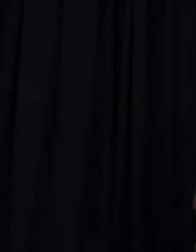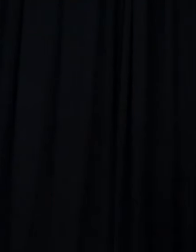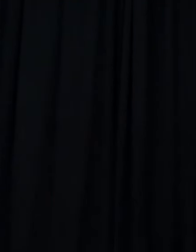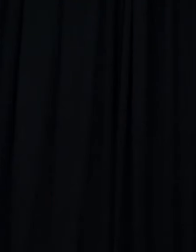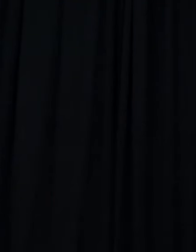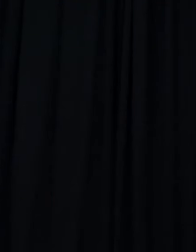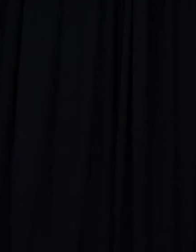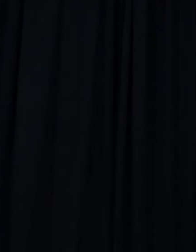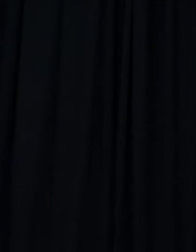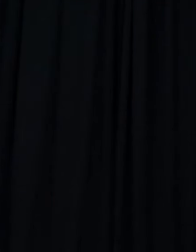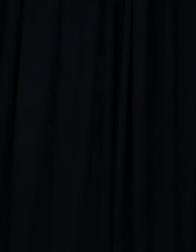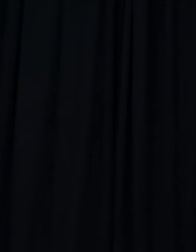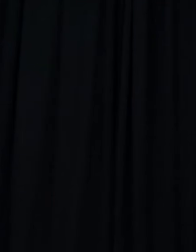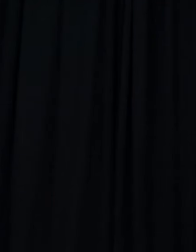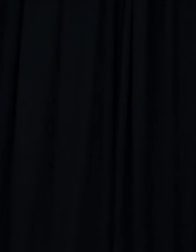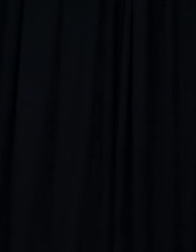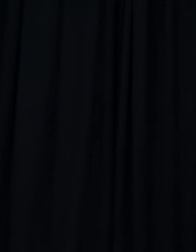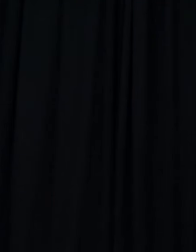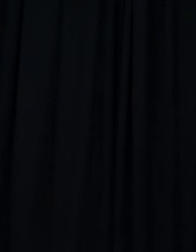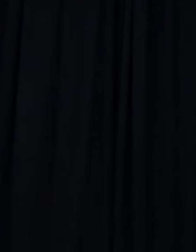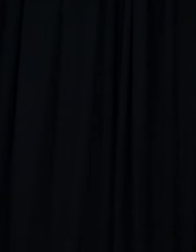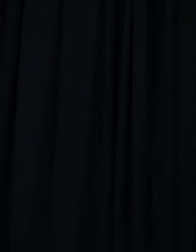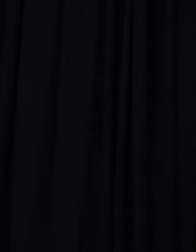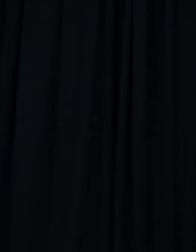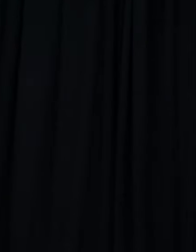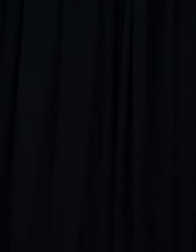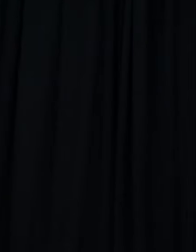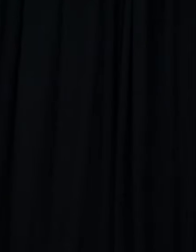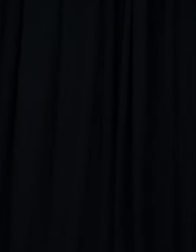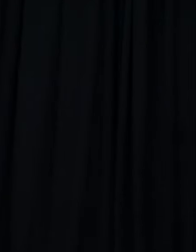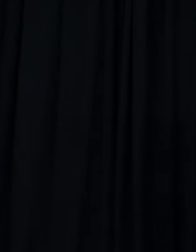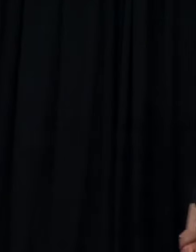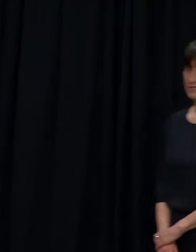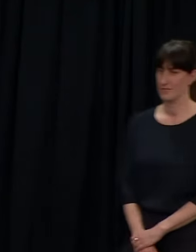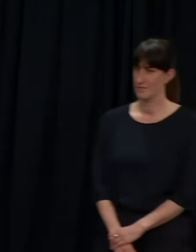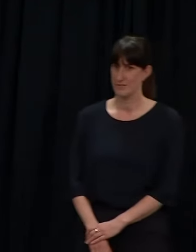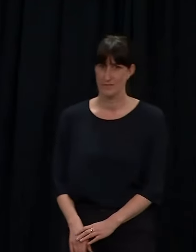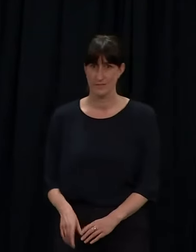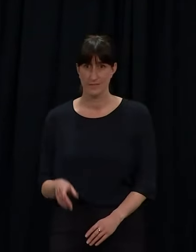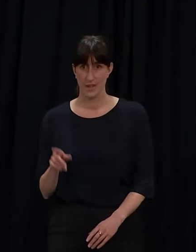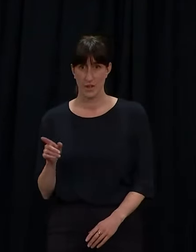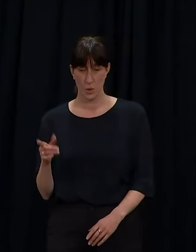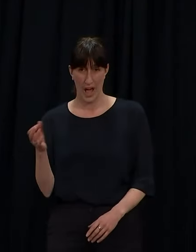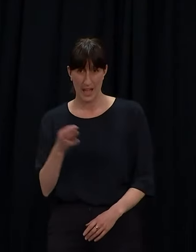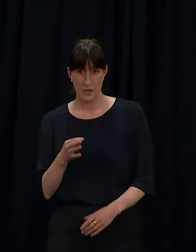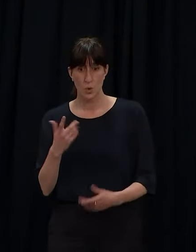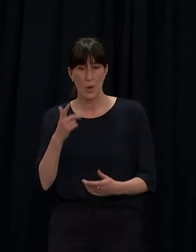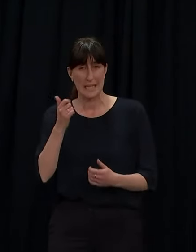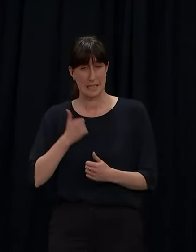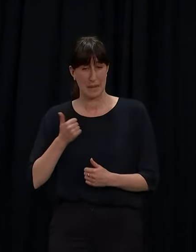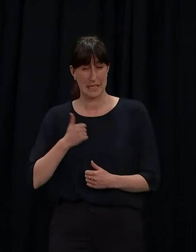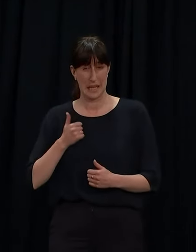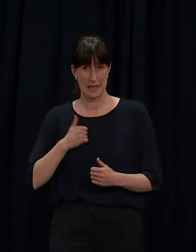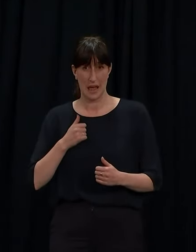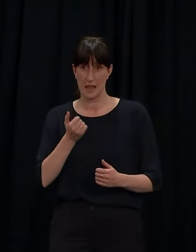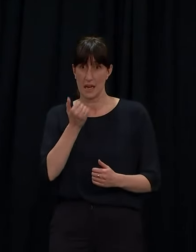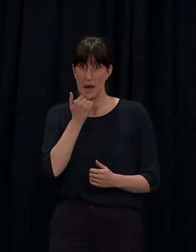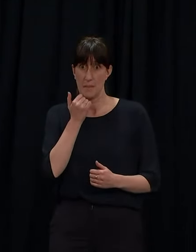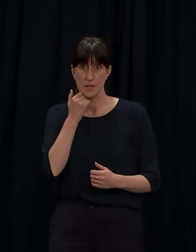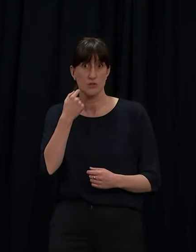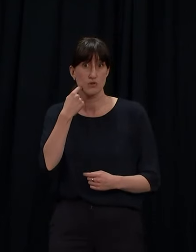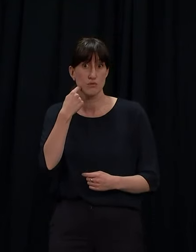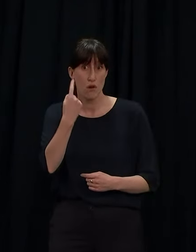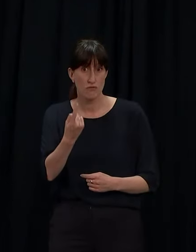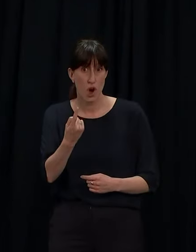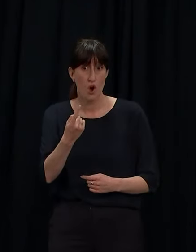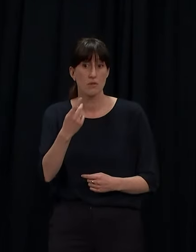pan around a little bit and then I'll come back to you? There's not a big jump, is what I'm saying. You're not expecting The modelling isn't suggesting that, but we'll see. Yeah, Joe and